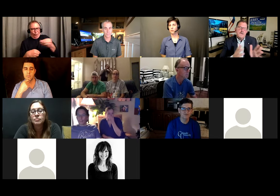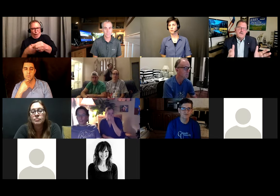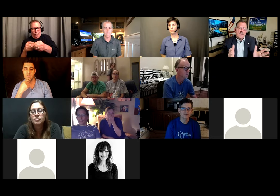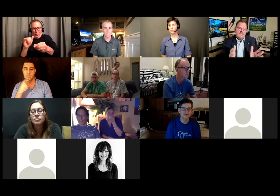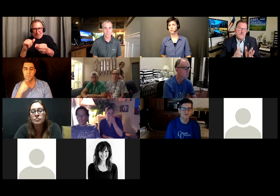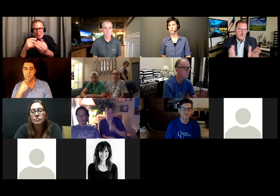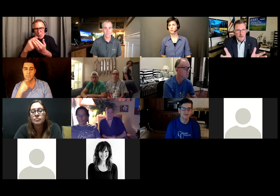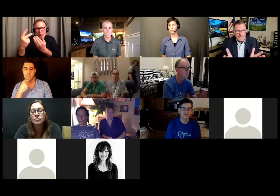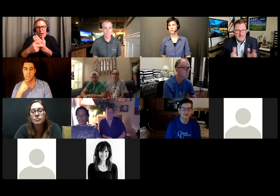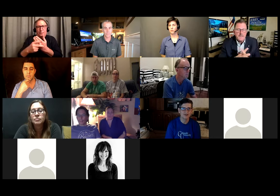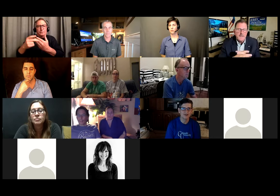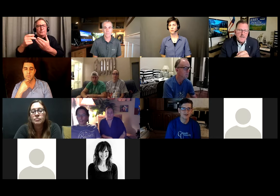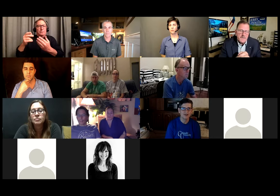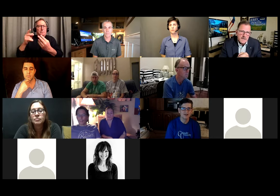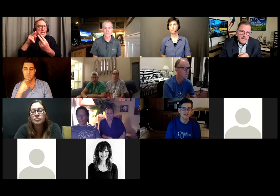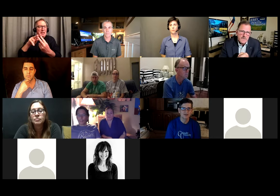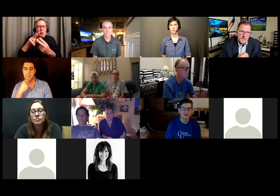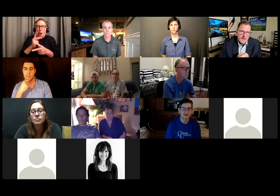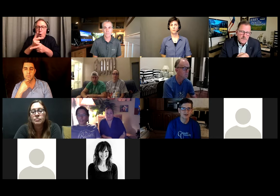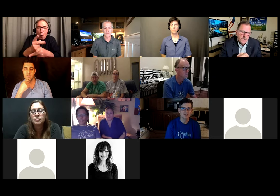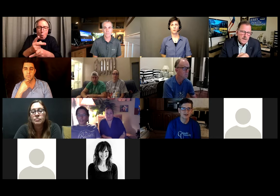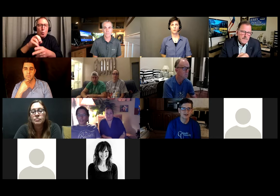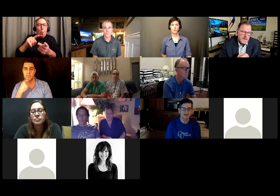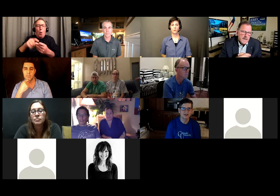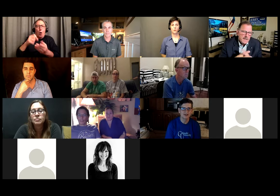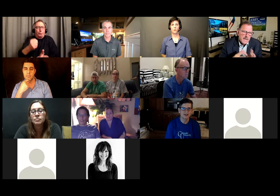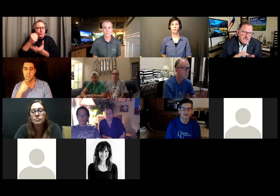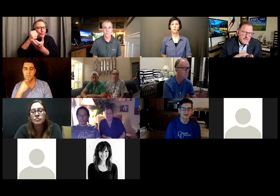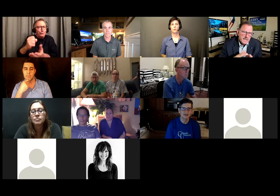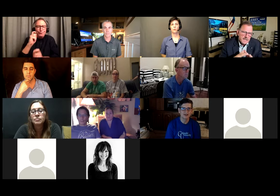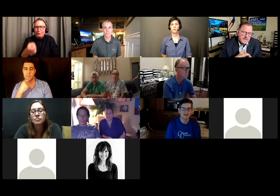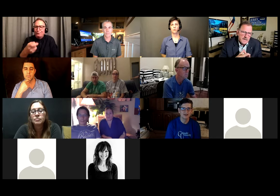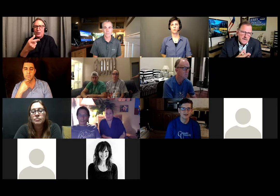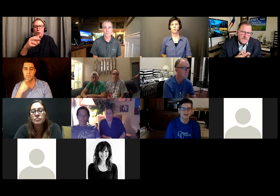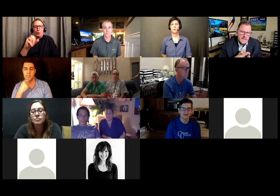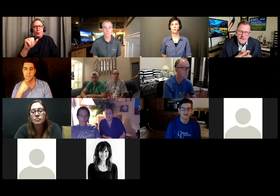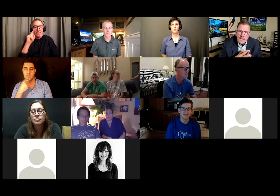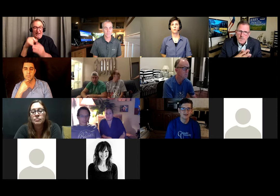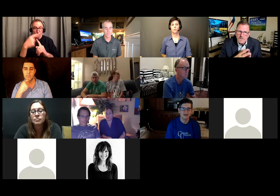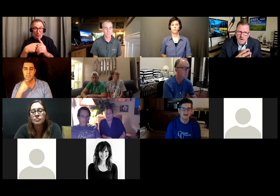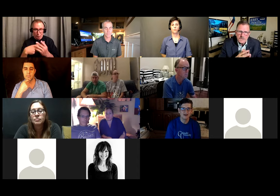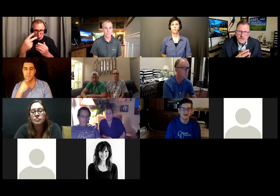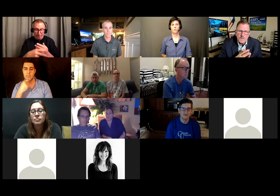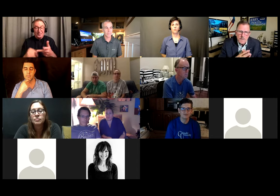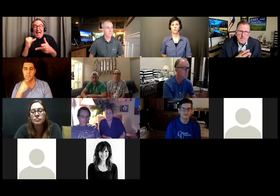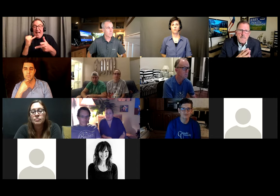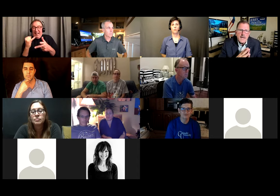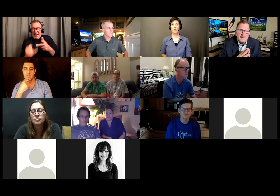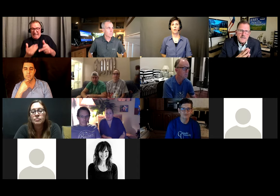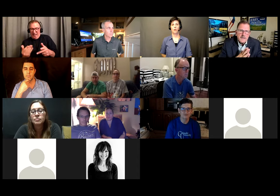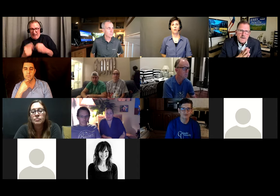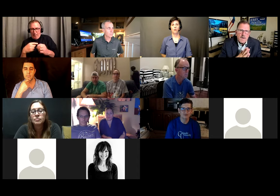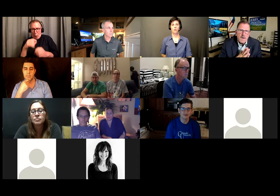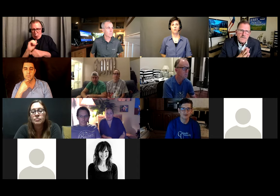of loans or grants can be given for the rental program. And then last but not least on COVID, we've also